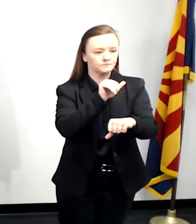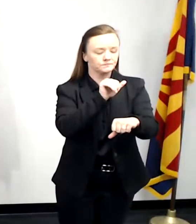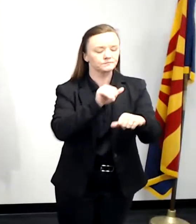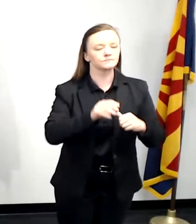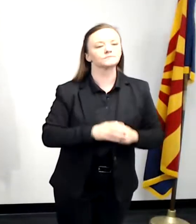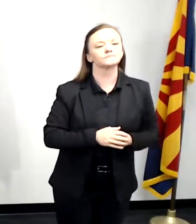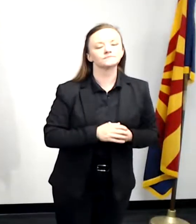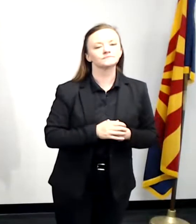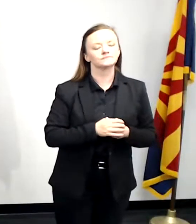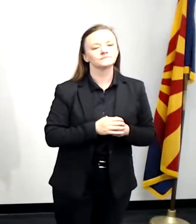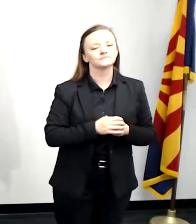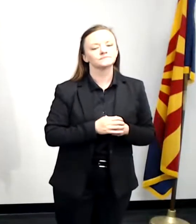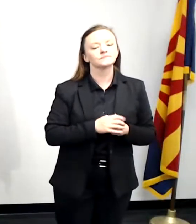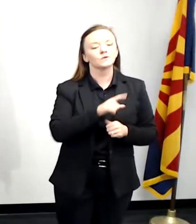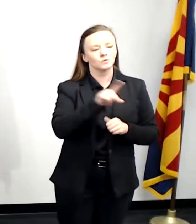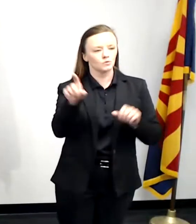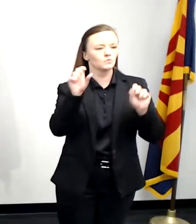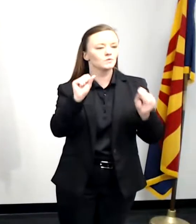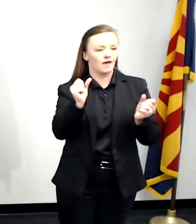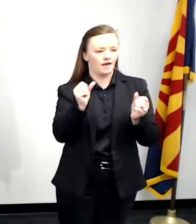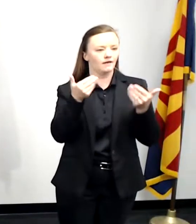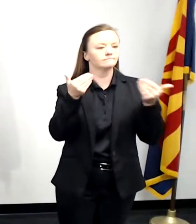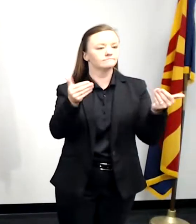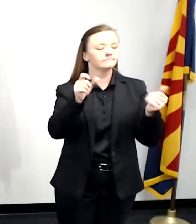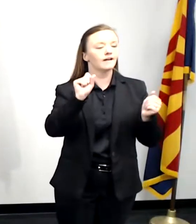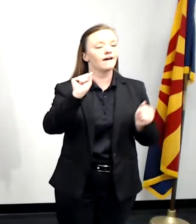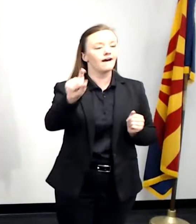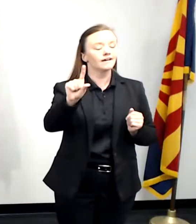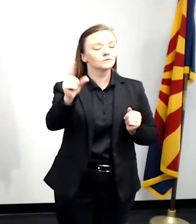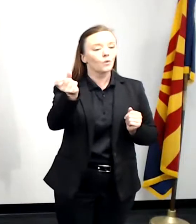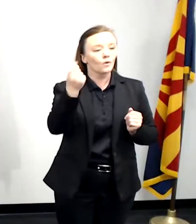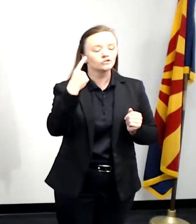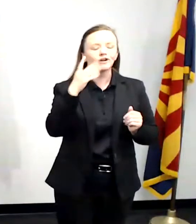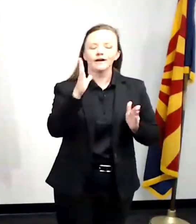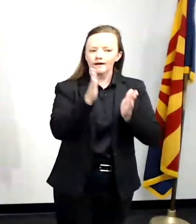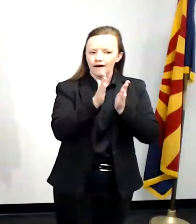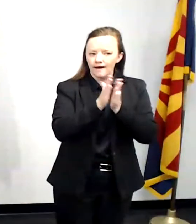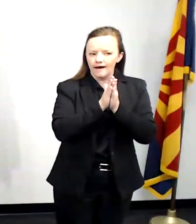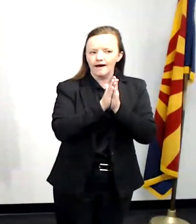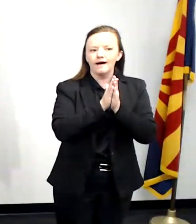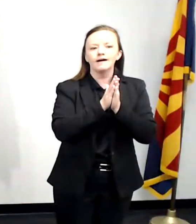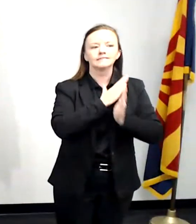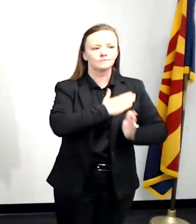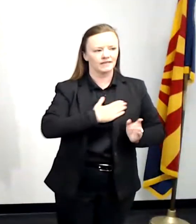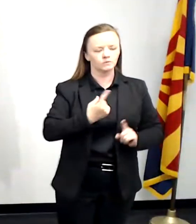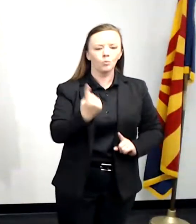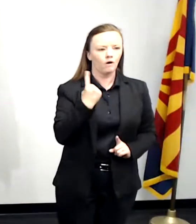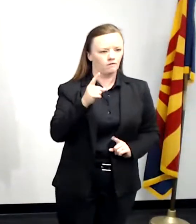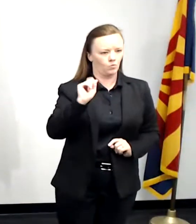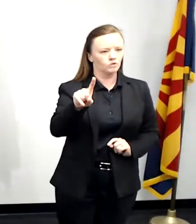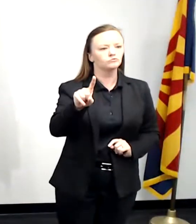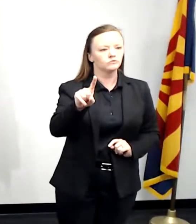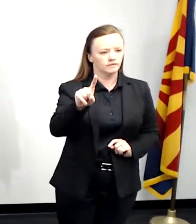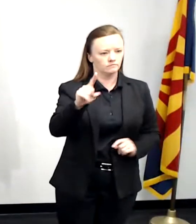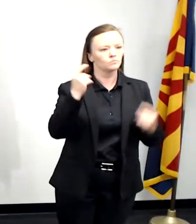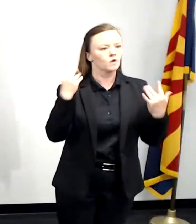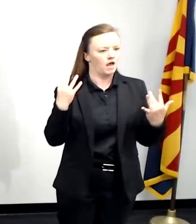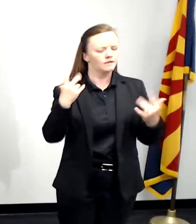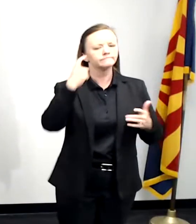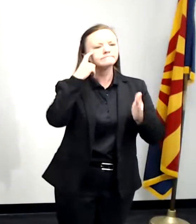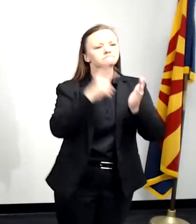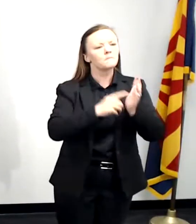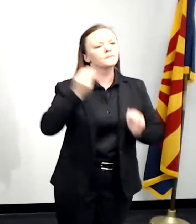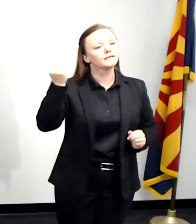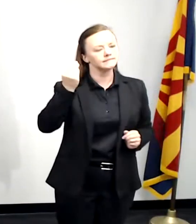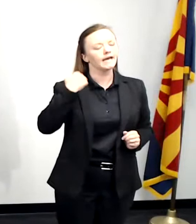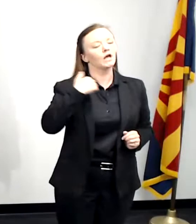you and unmute your mic so you can ask your question. I ask that you ask only one question. As you saw on Monday, we were able